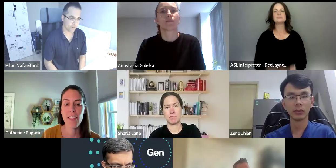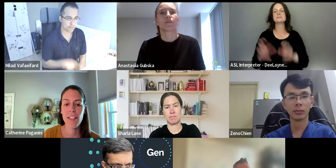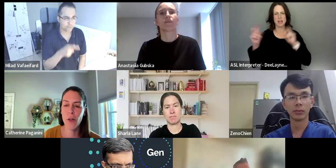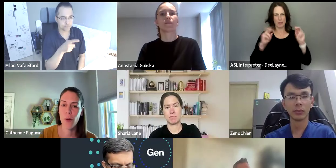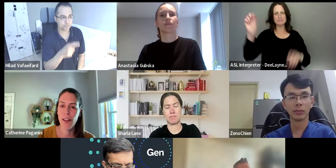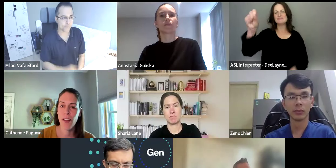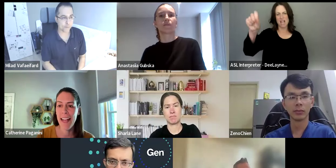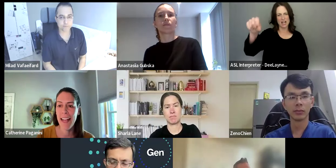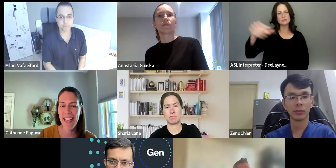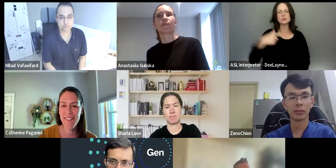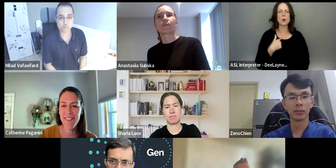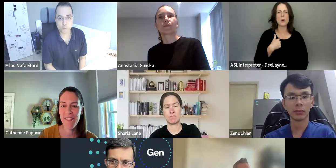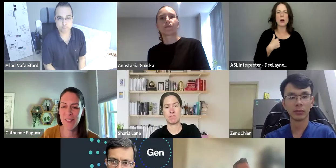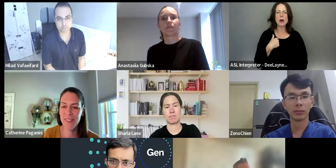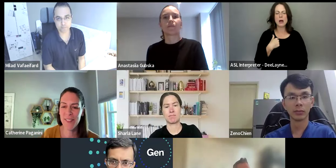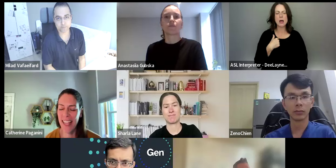Yes, so